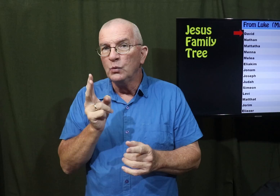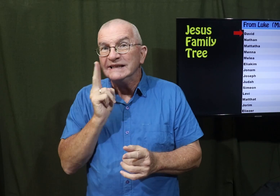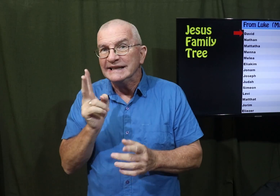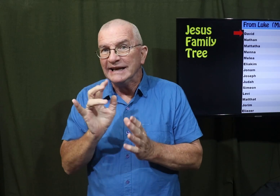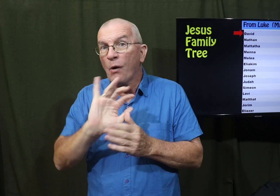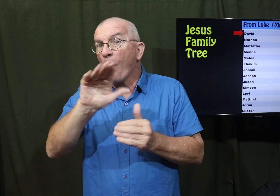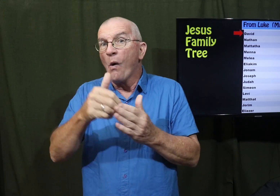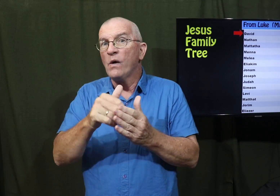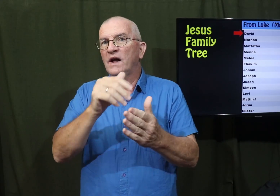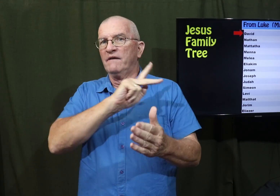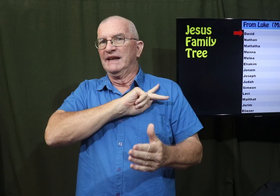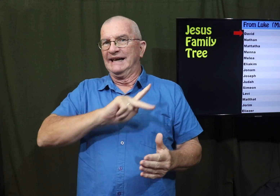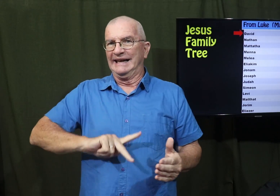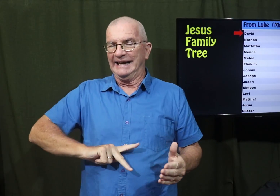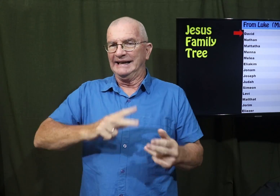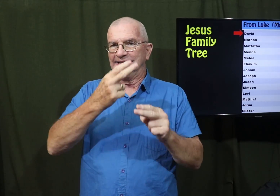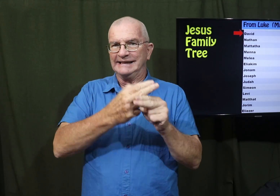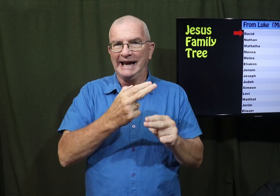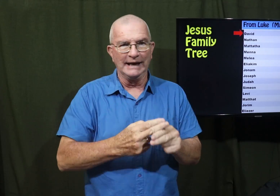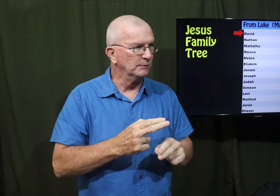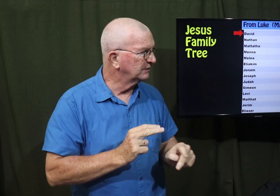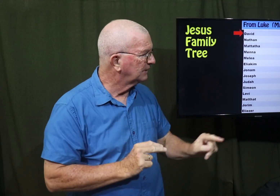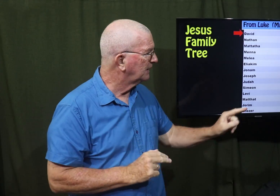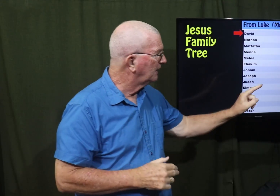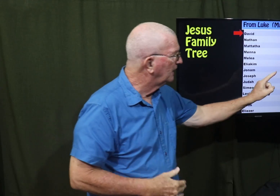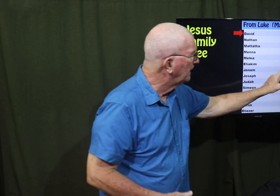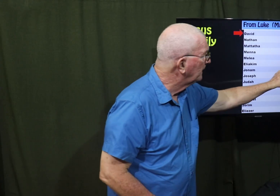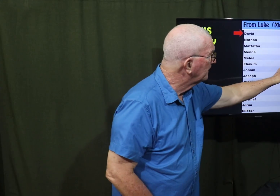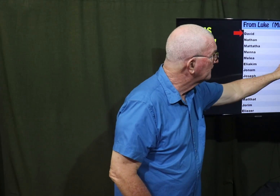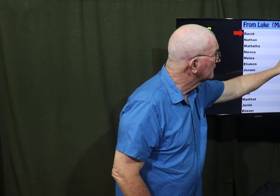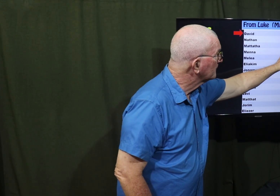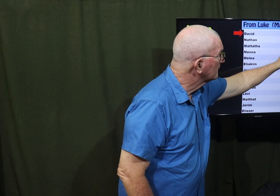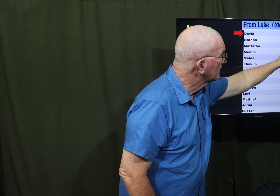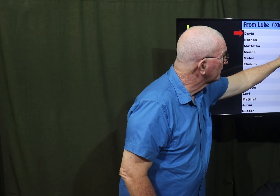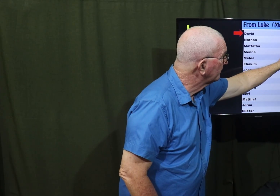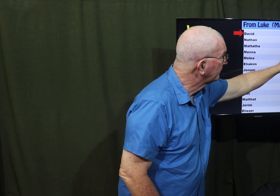I'm sorry, Matthew we see all the king's names.